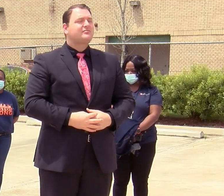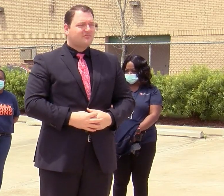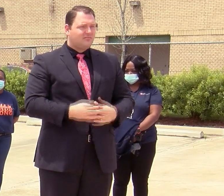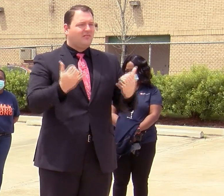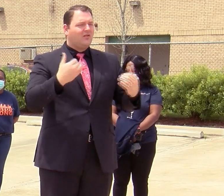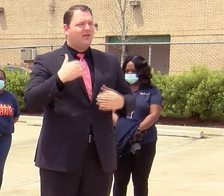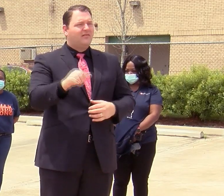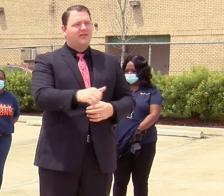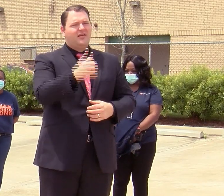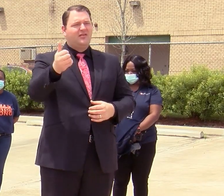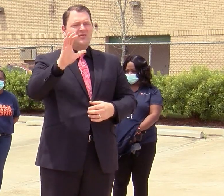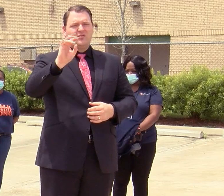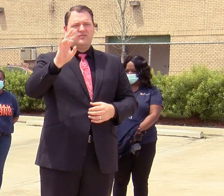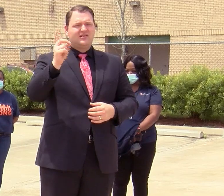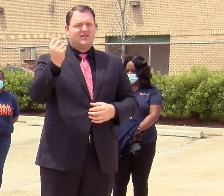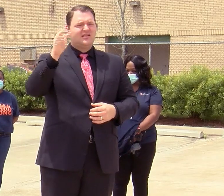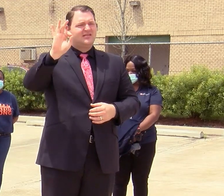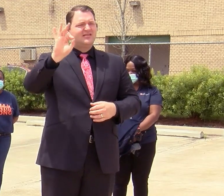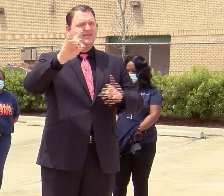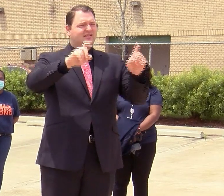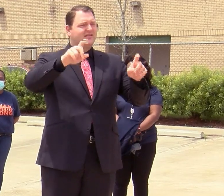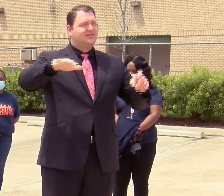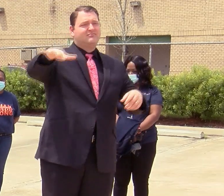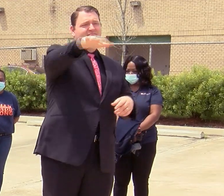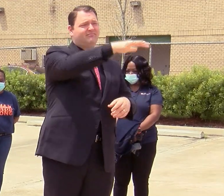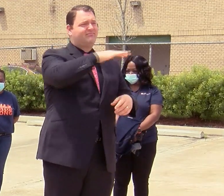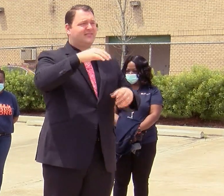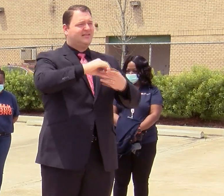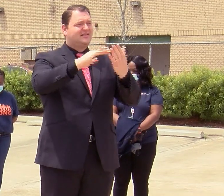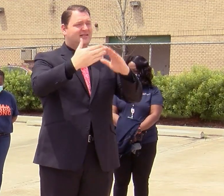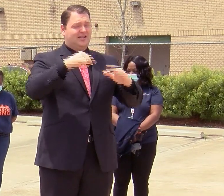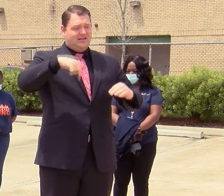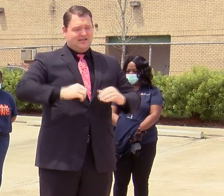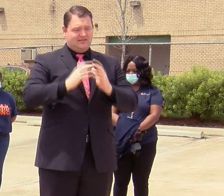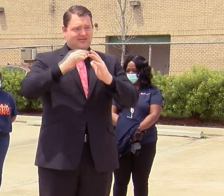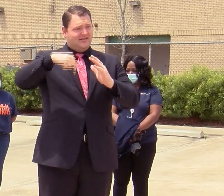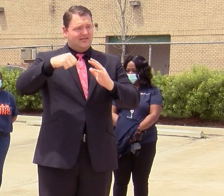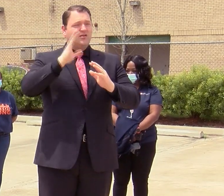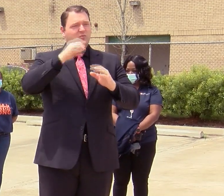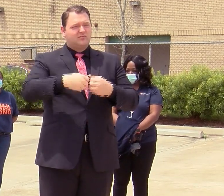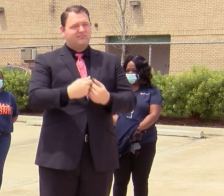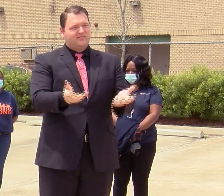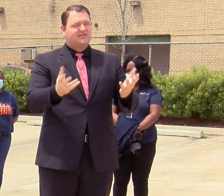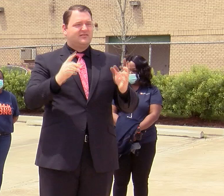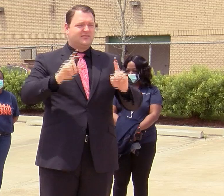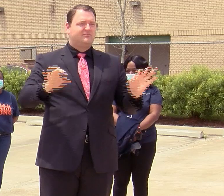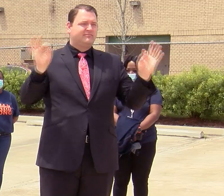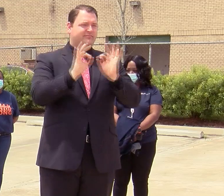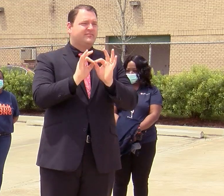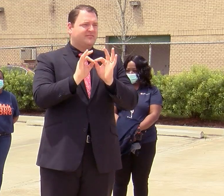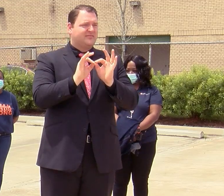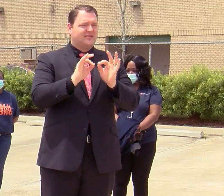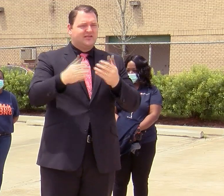other COVID-19 testing sites across the city, and this one will bring vital COVID-19 testing